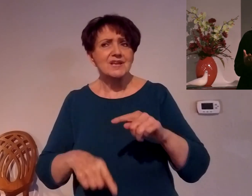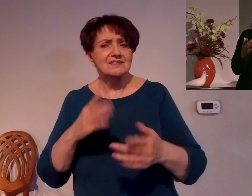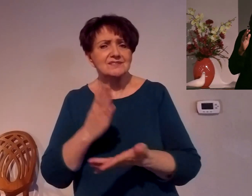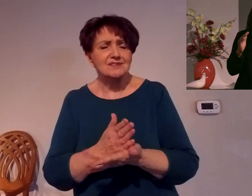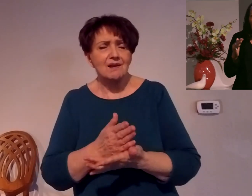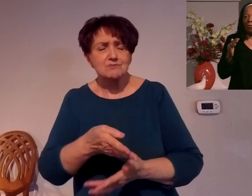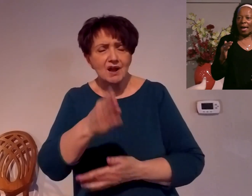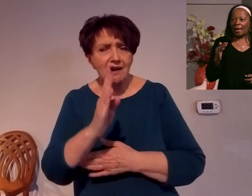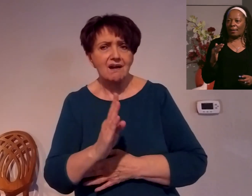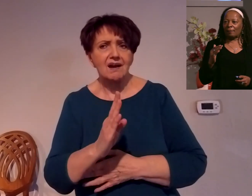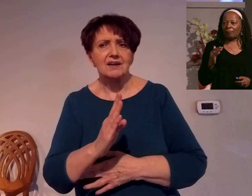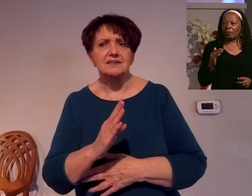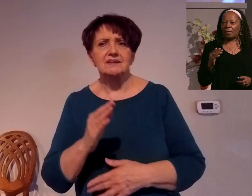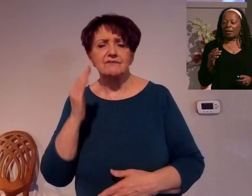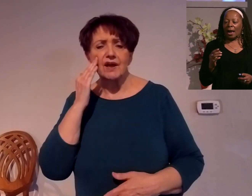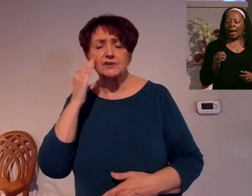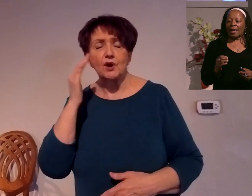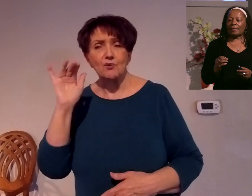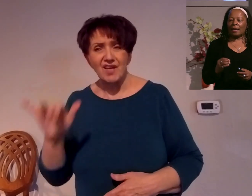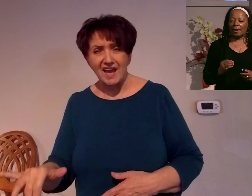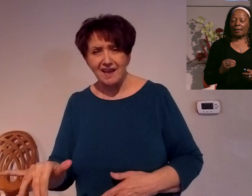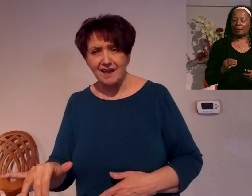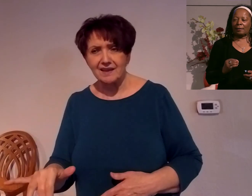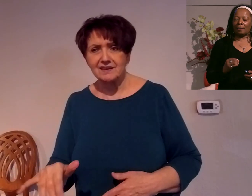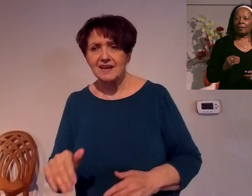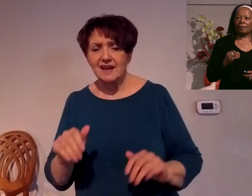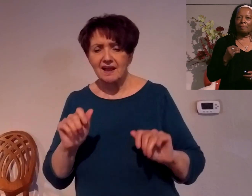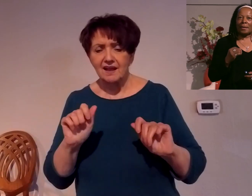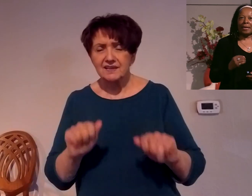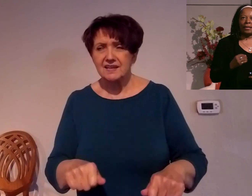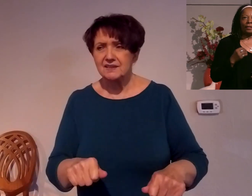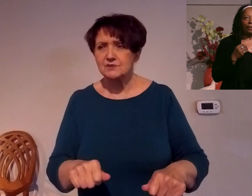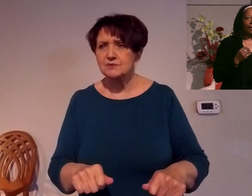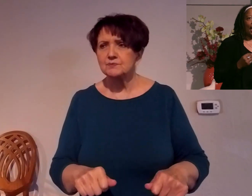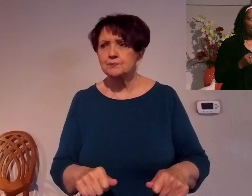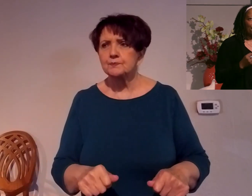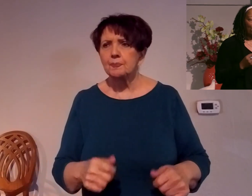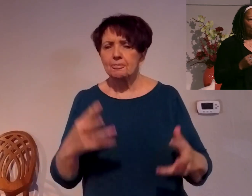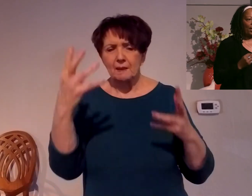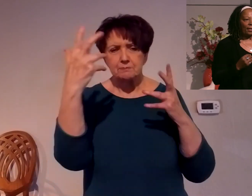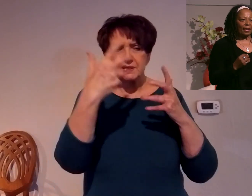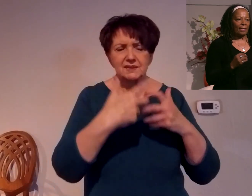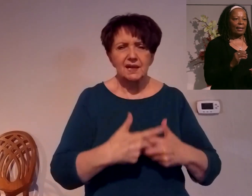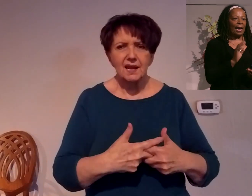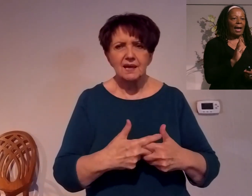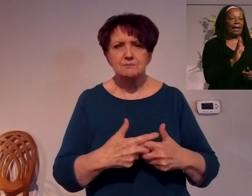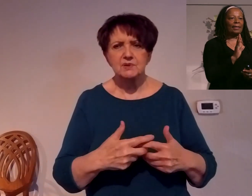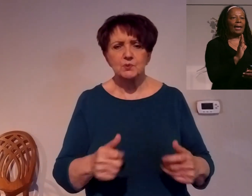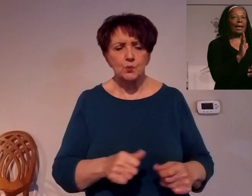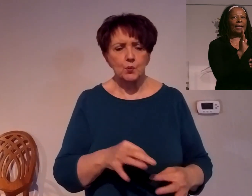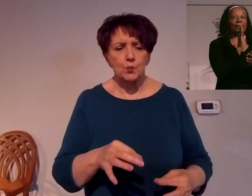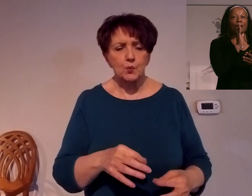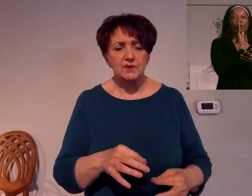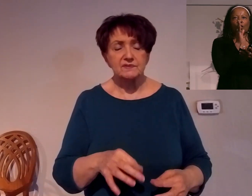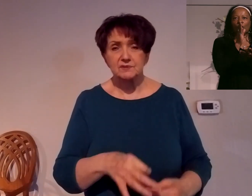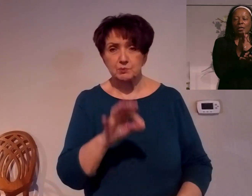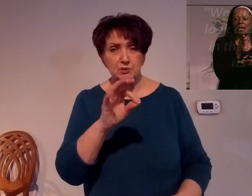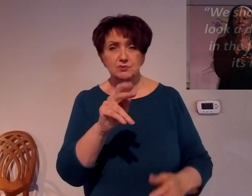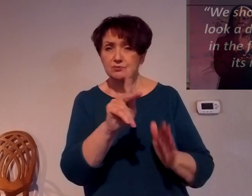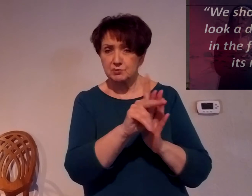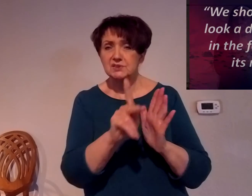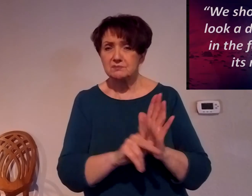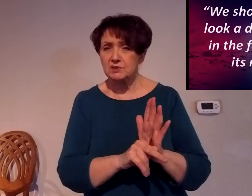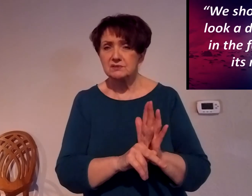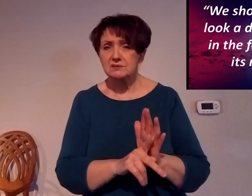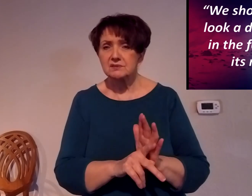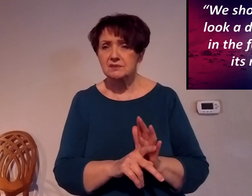So when I know that, then I can be in alignment with it, and I can look